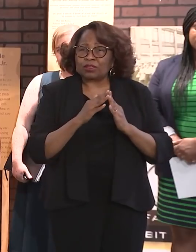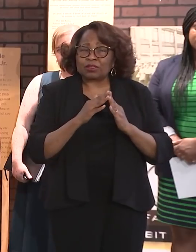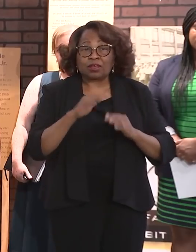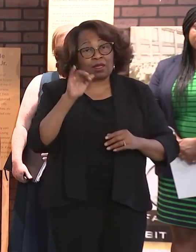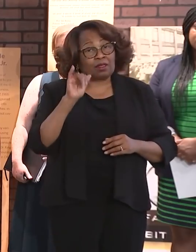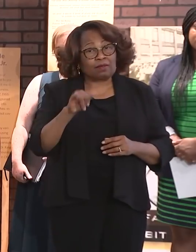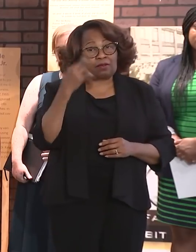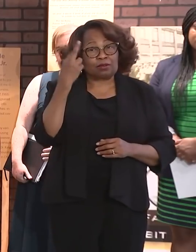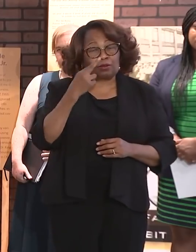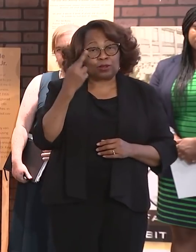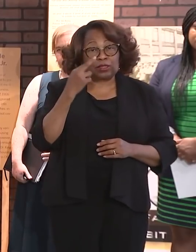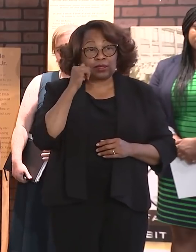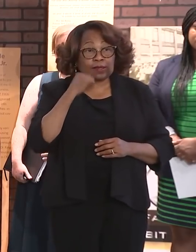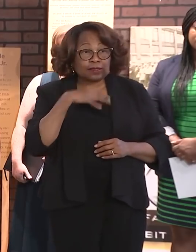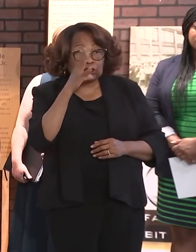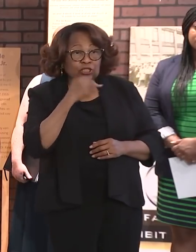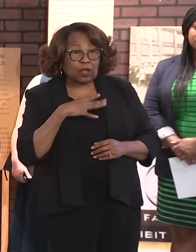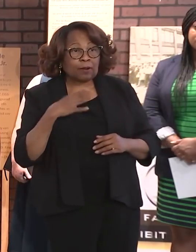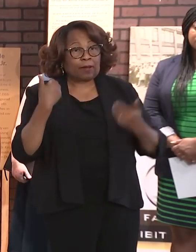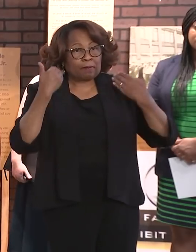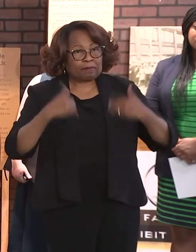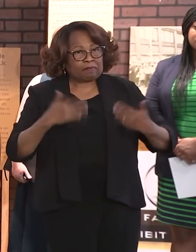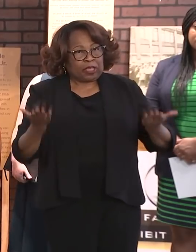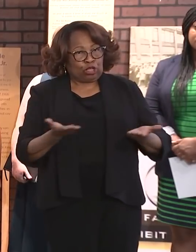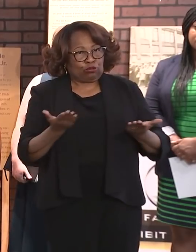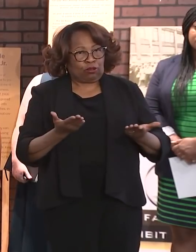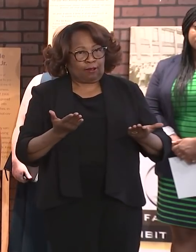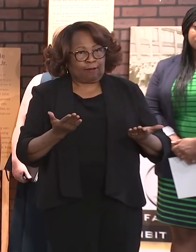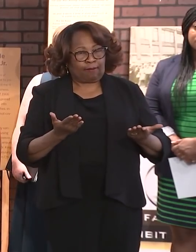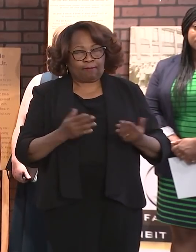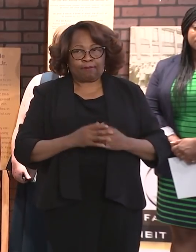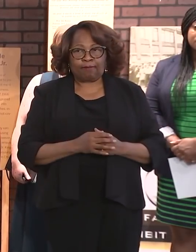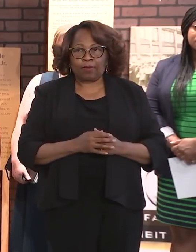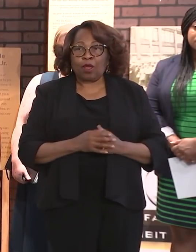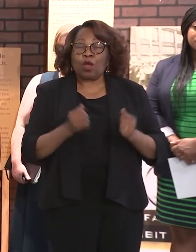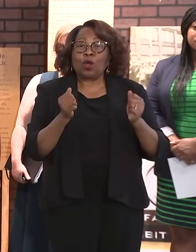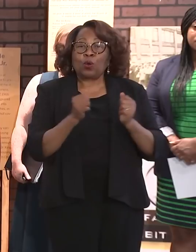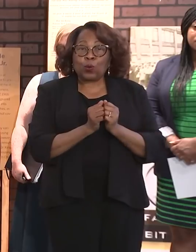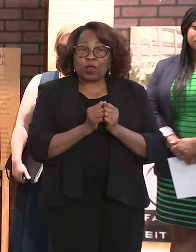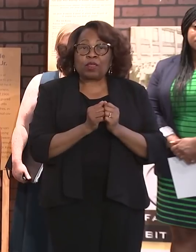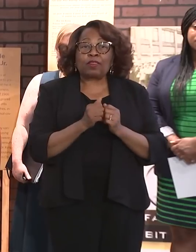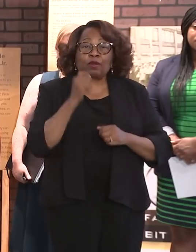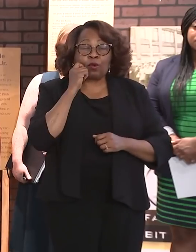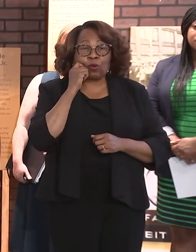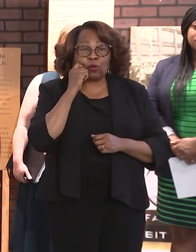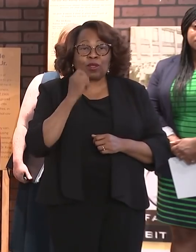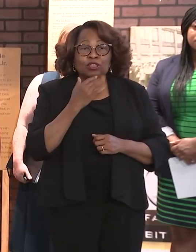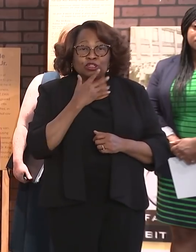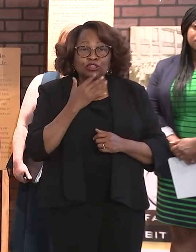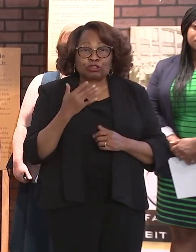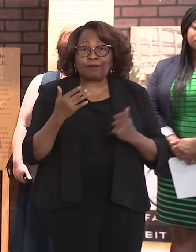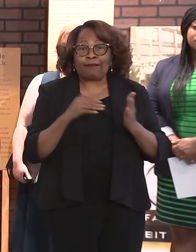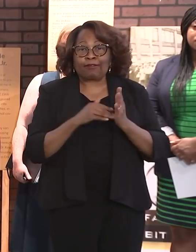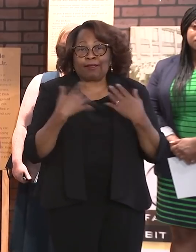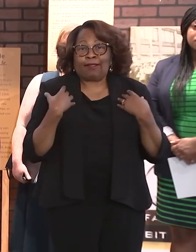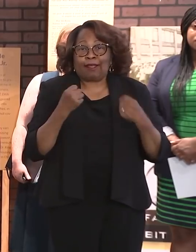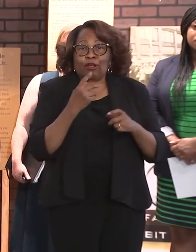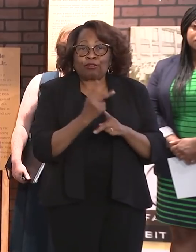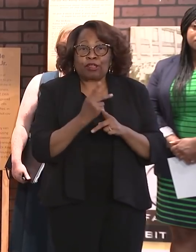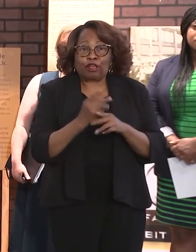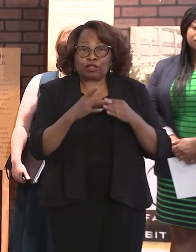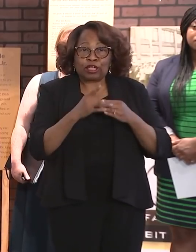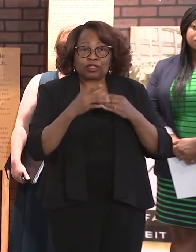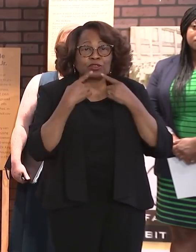That's why, ladies and gentlemen, I am here today with racial equity and healthcare leaders to formally